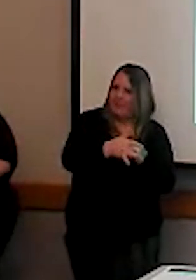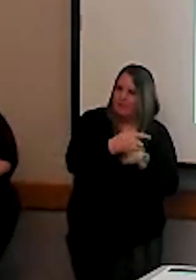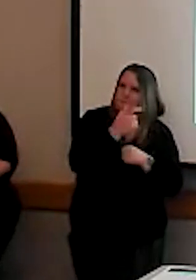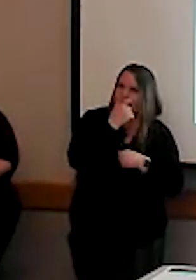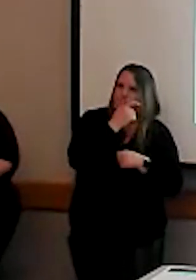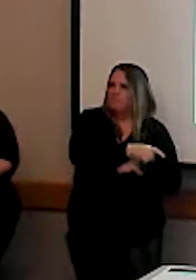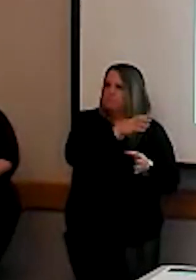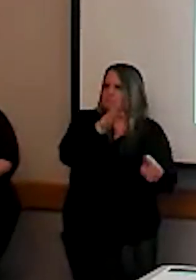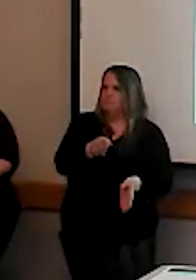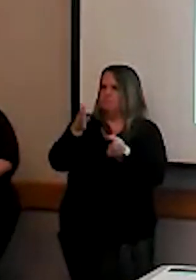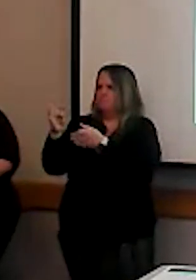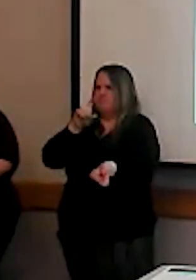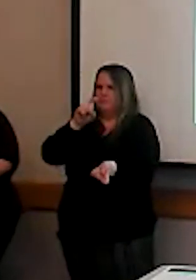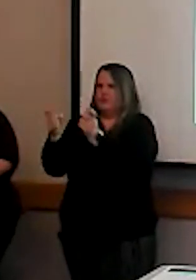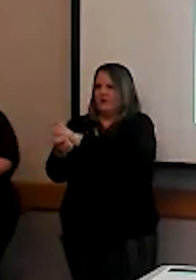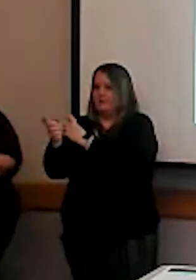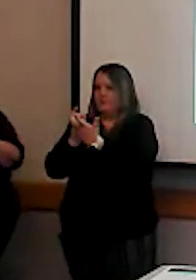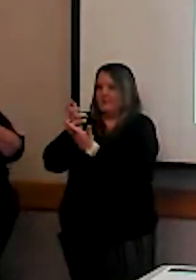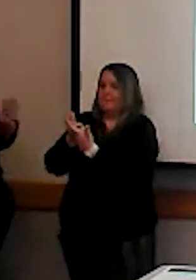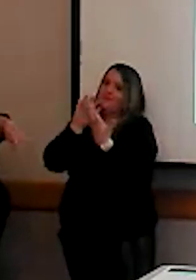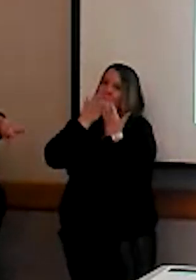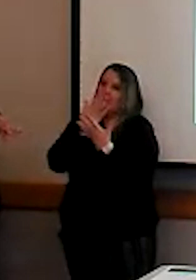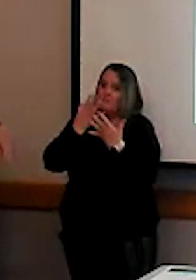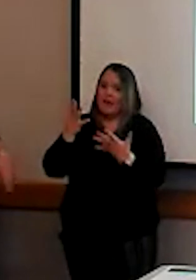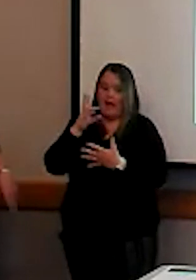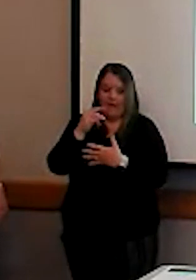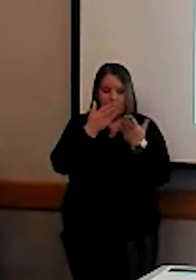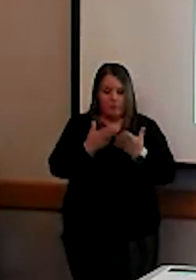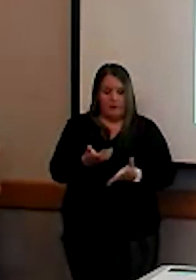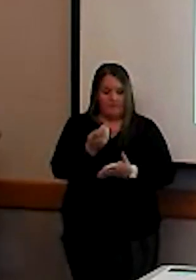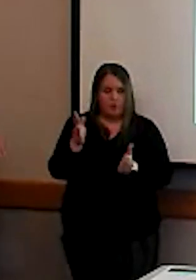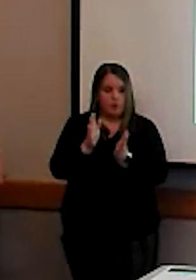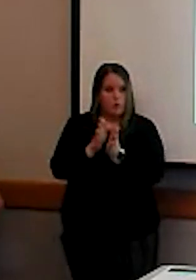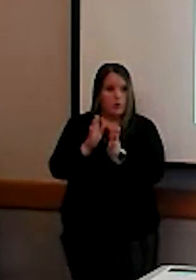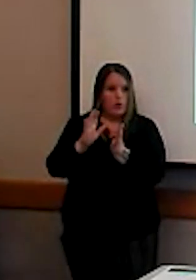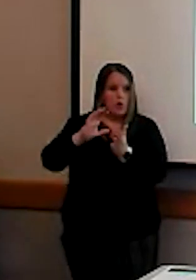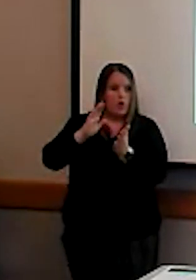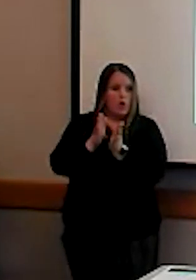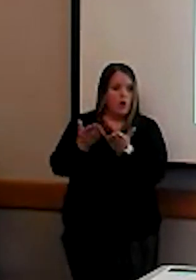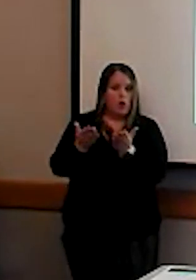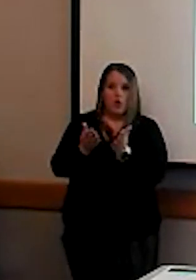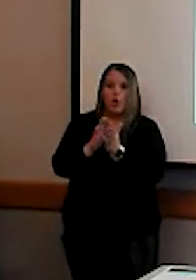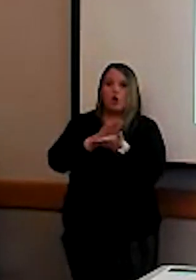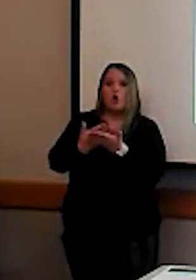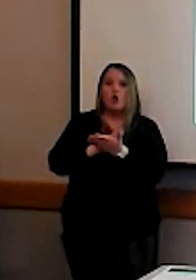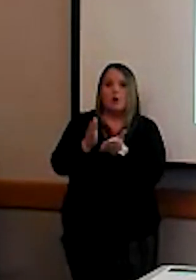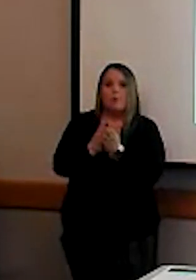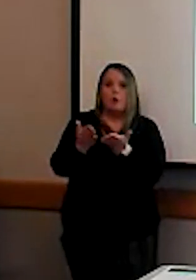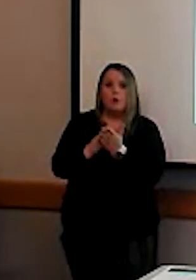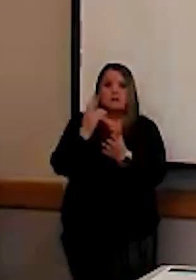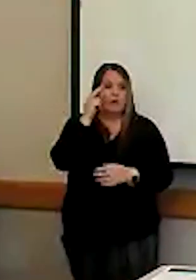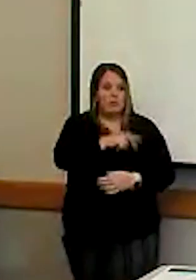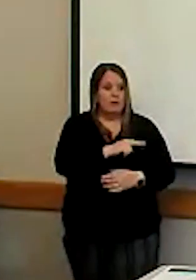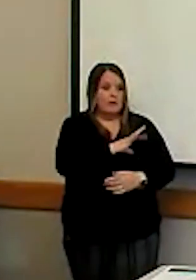And so, yeah, thank you very much. And I did bring a couple of our cookbooks. So if anybody wants to take a look at them, feel free to do that.